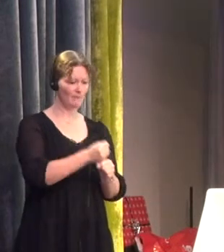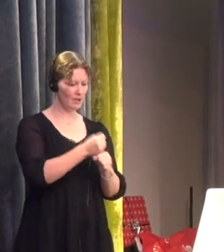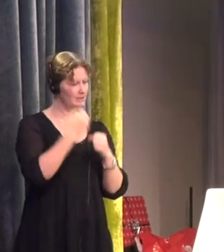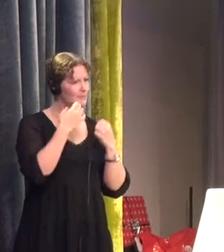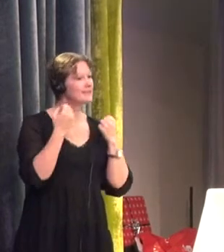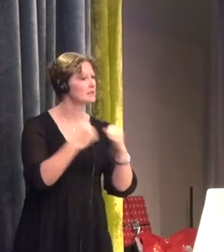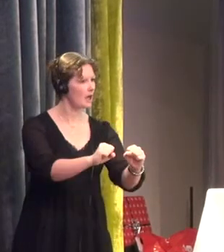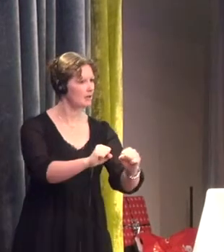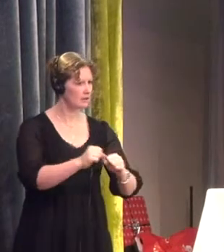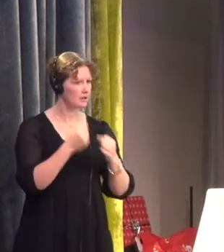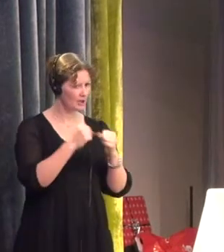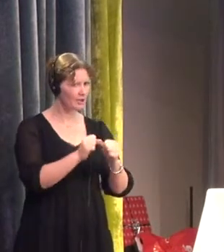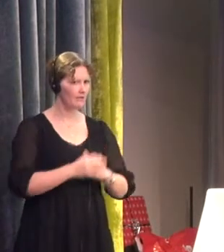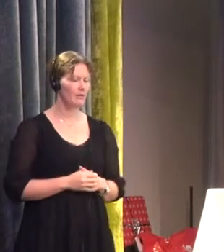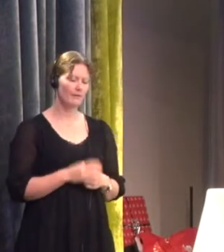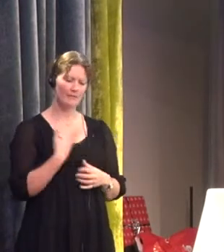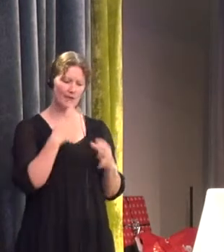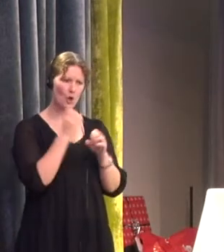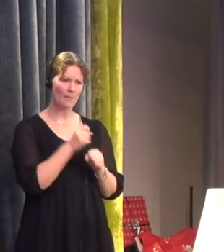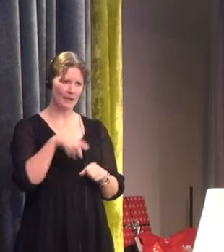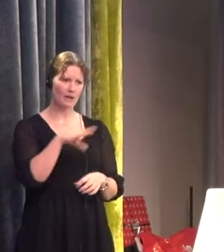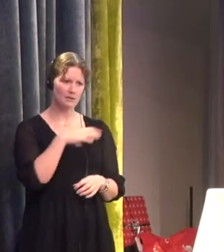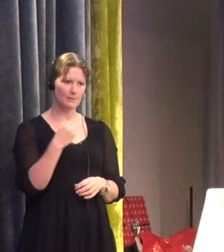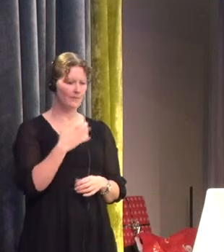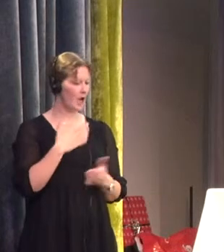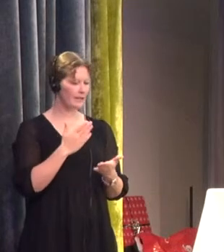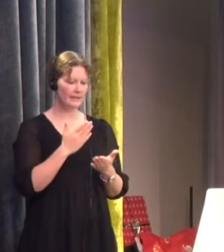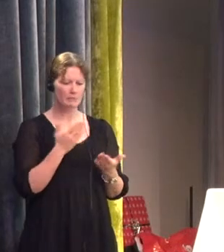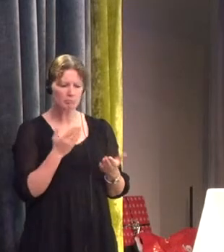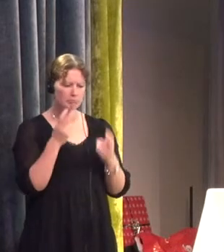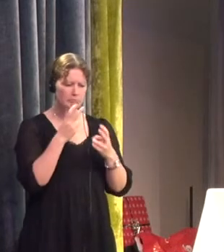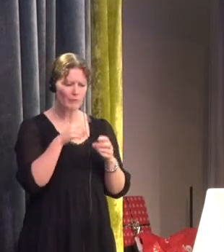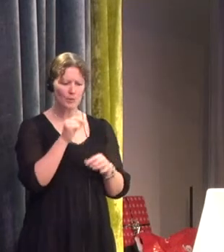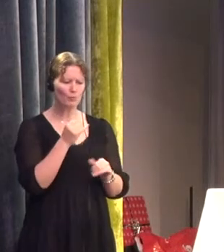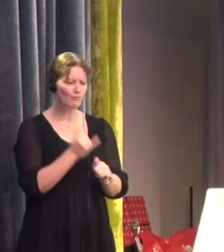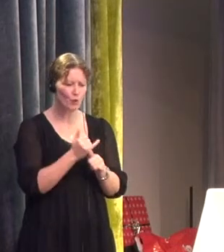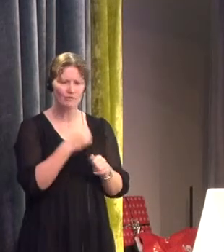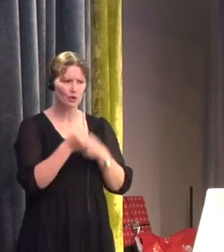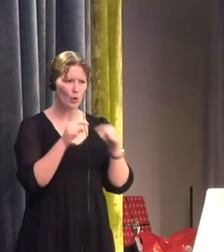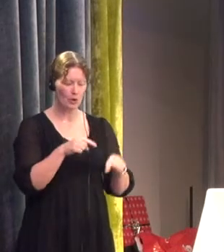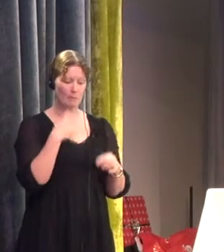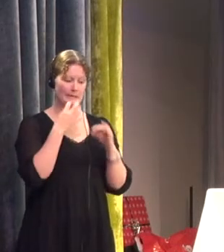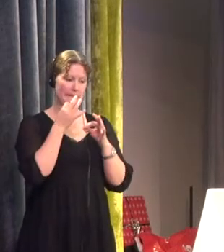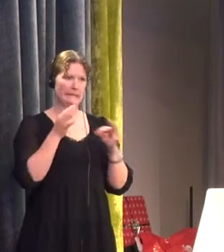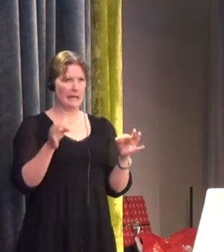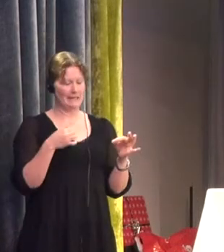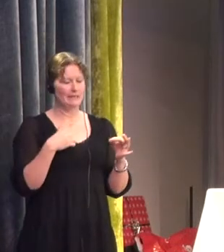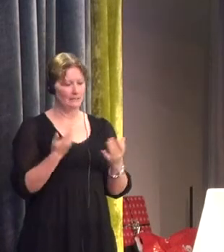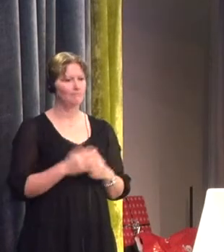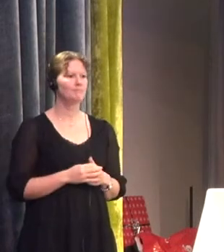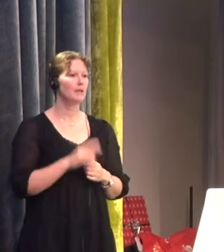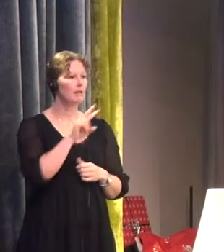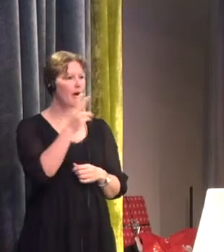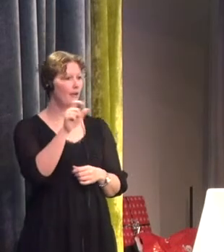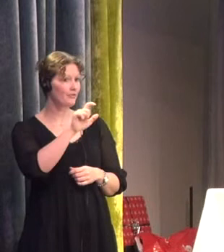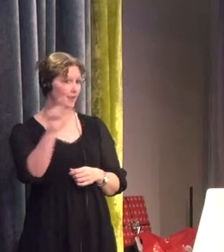concerned about this, but we actually haven't figured out how to do this yet, to be fair. Another issue that was highly contested at the time